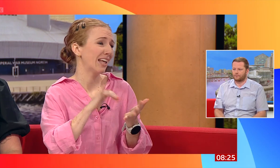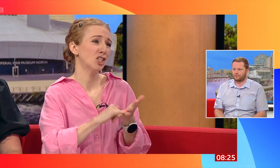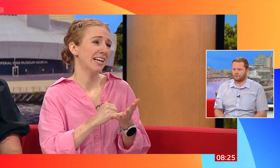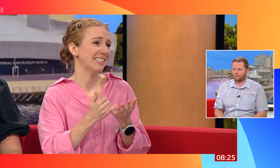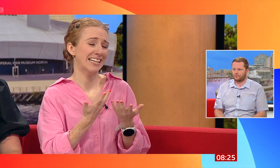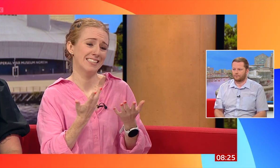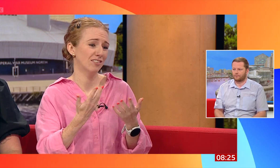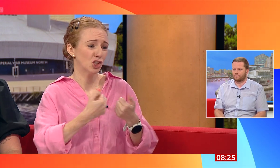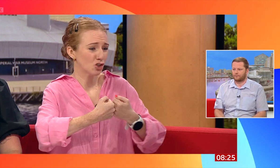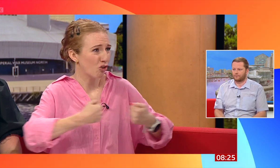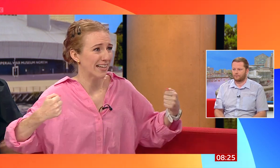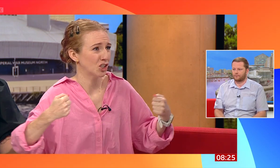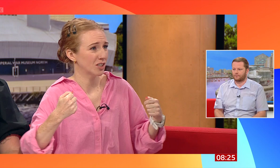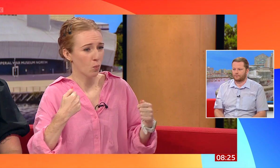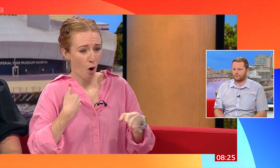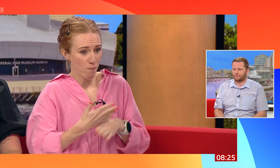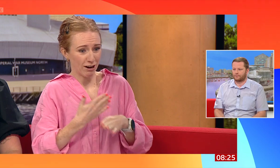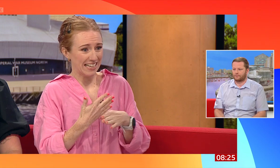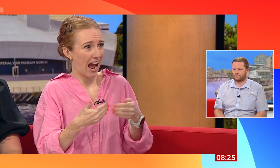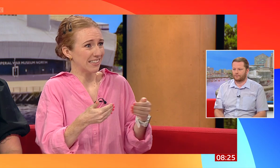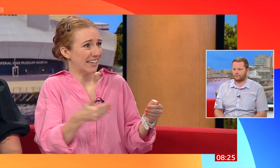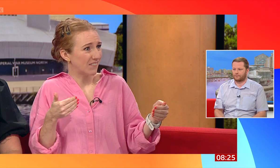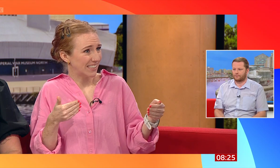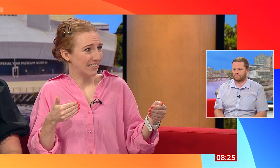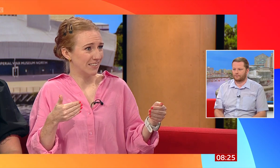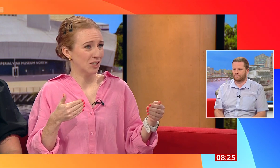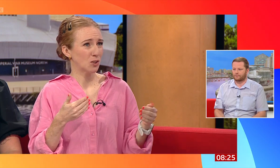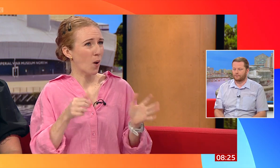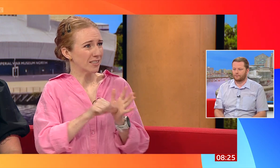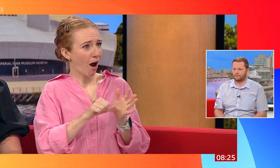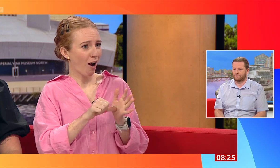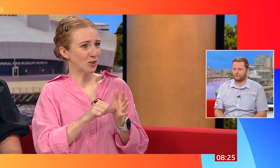lack of funding. The NHS is really stretched, and we're